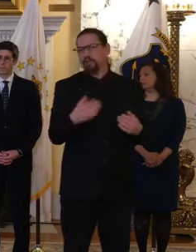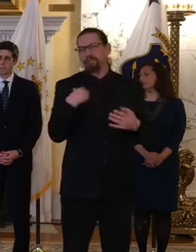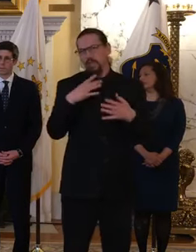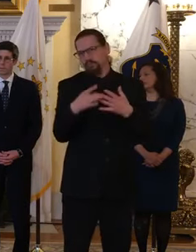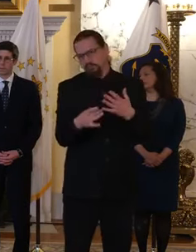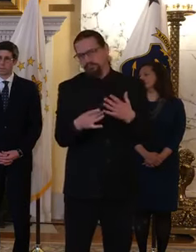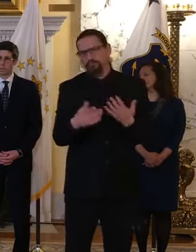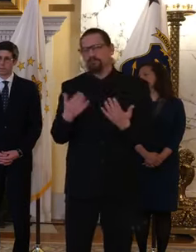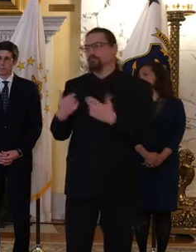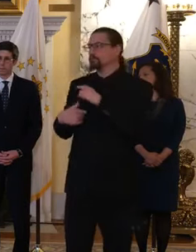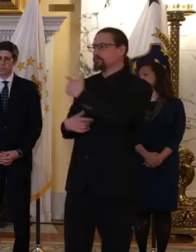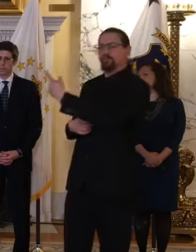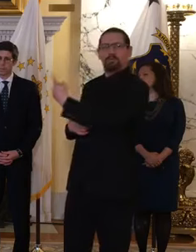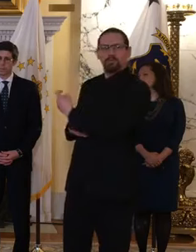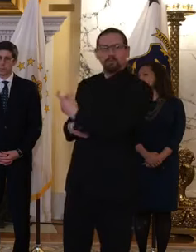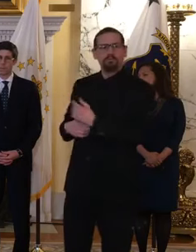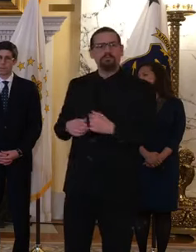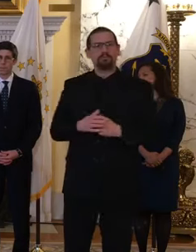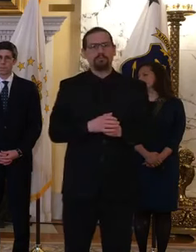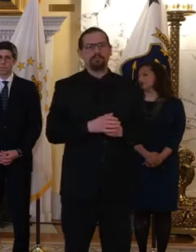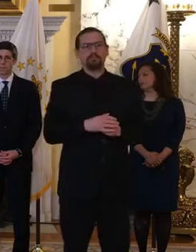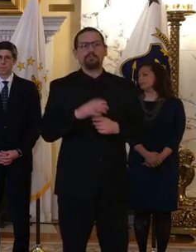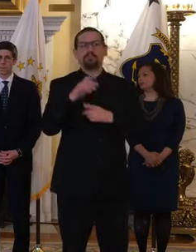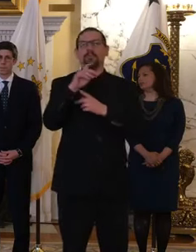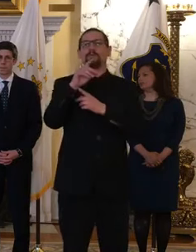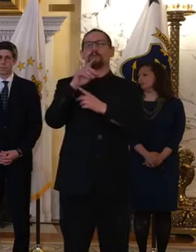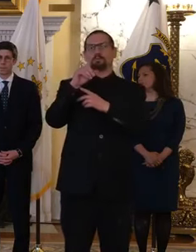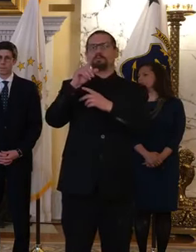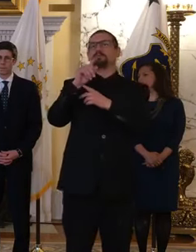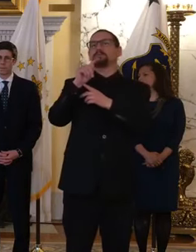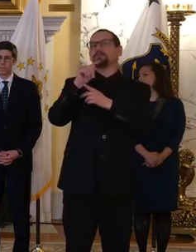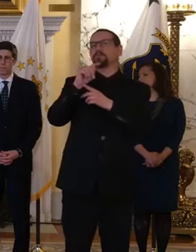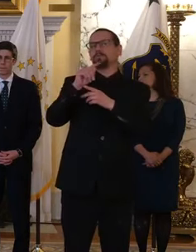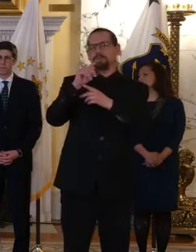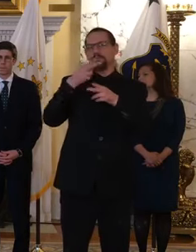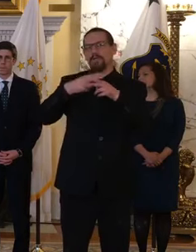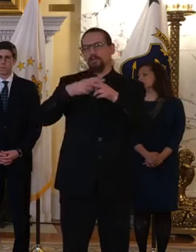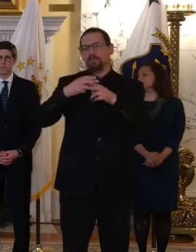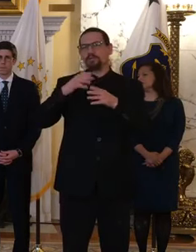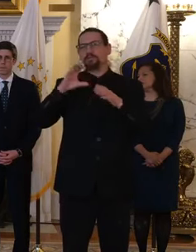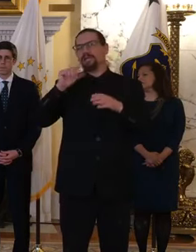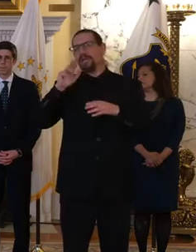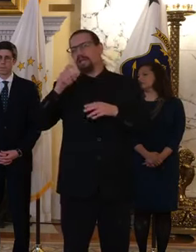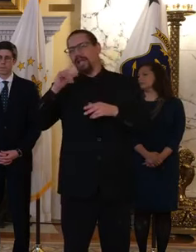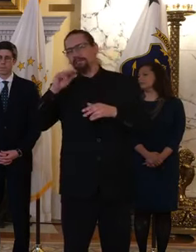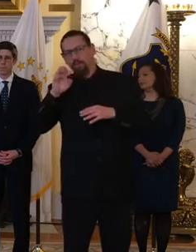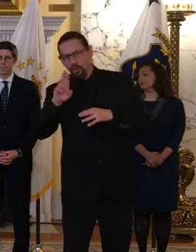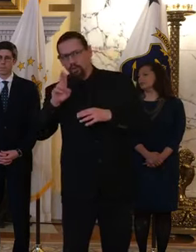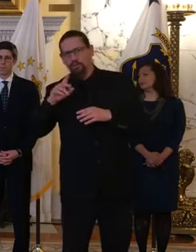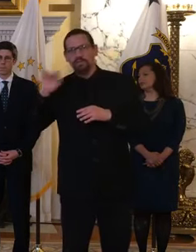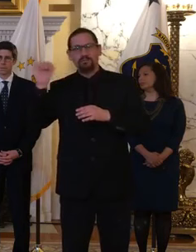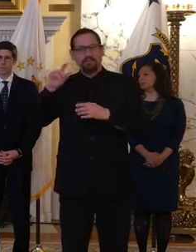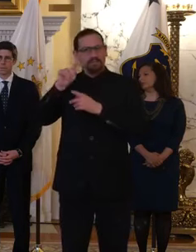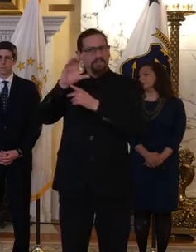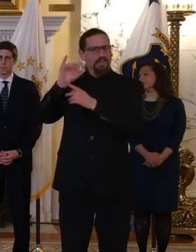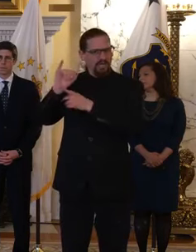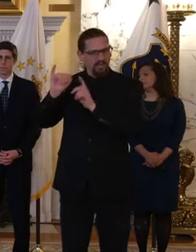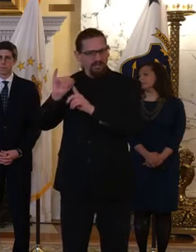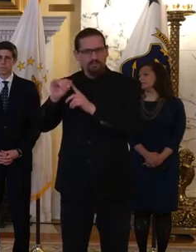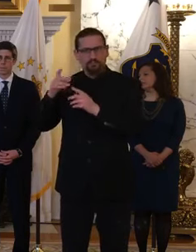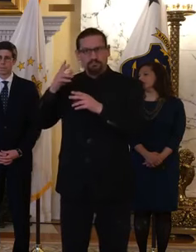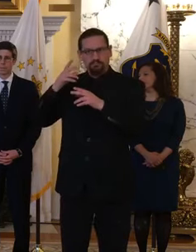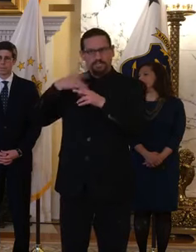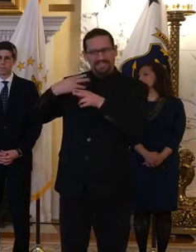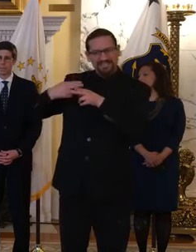for 4 more weeks? TCI benefits will be extended, but I do want to clarify this.